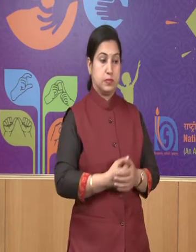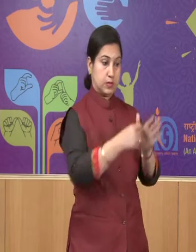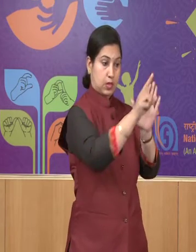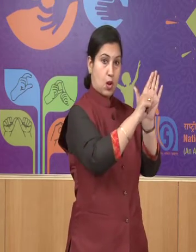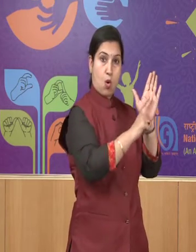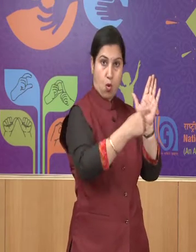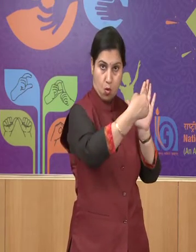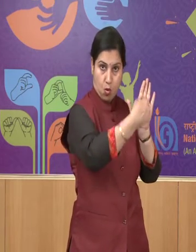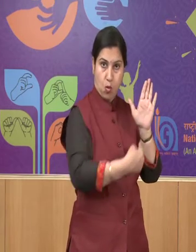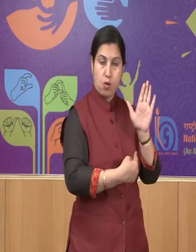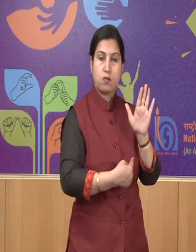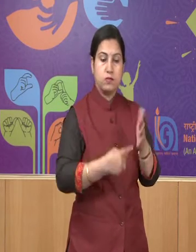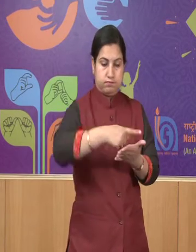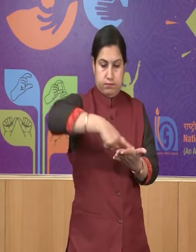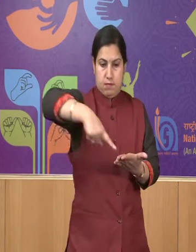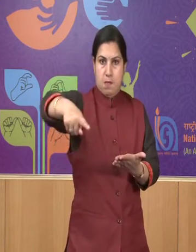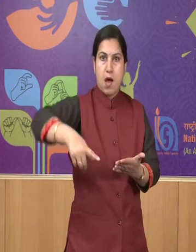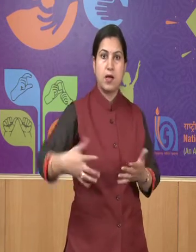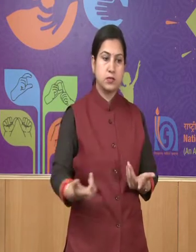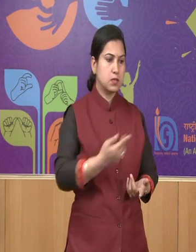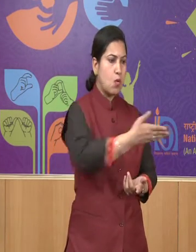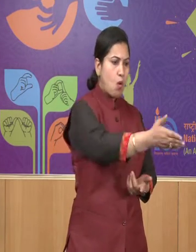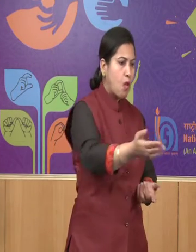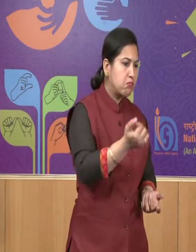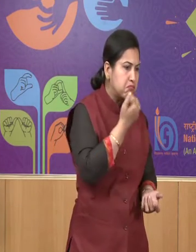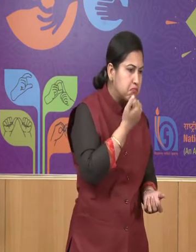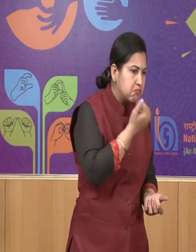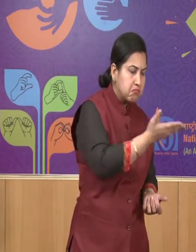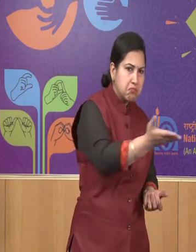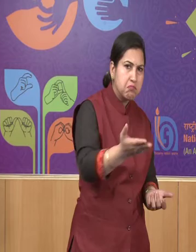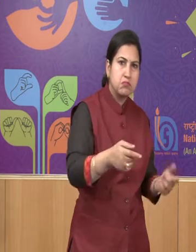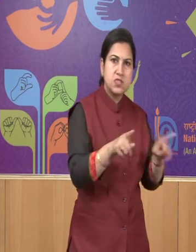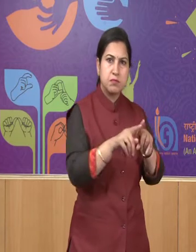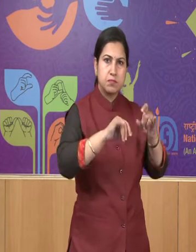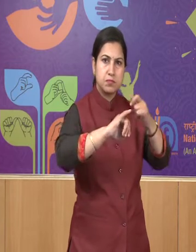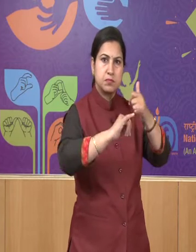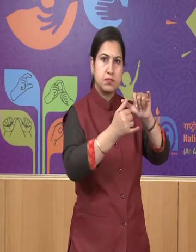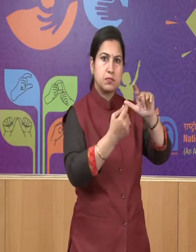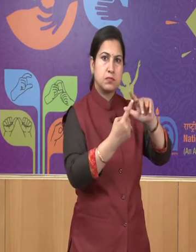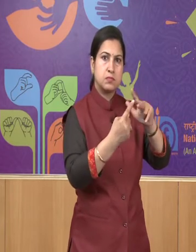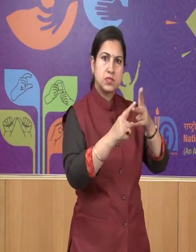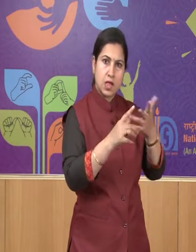Laws were passed against practices like sati